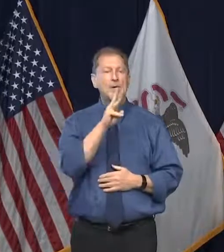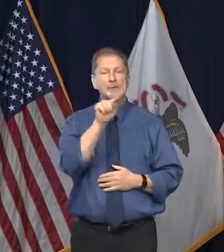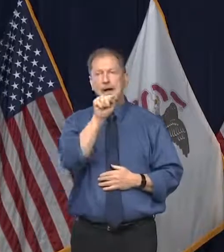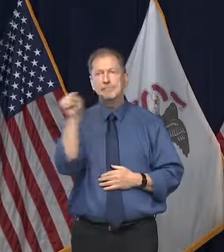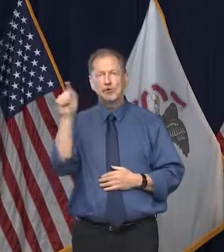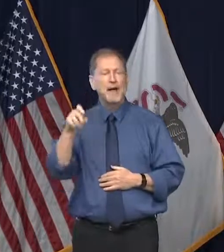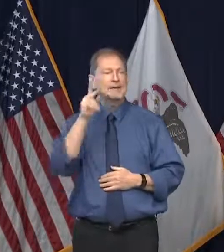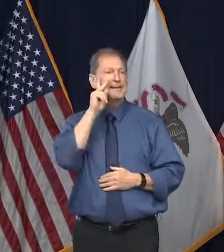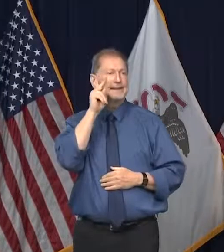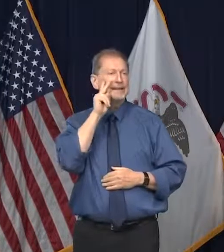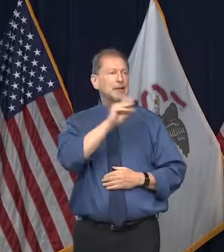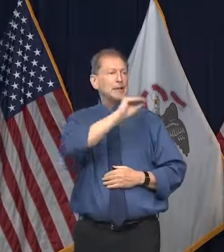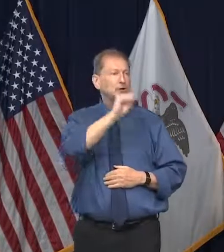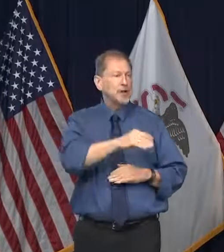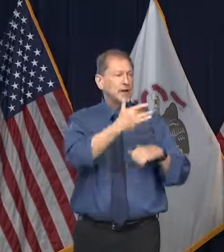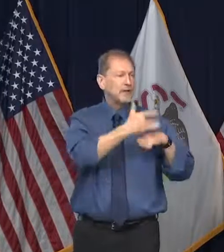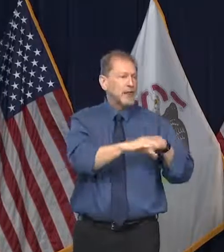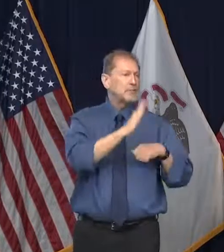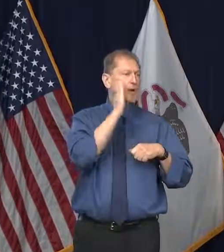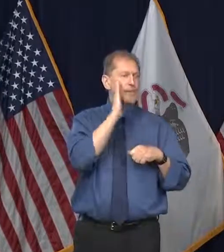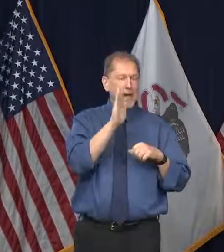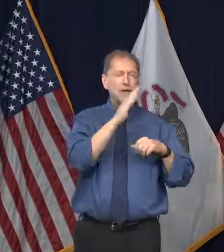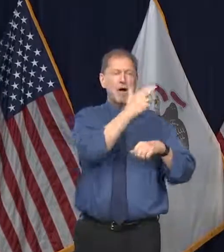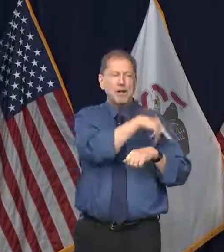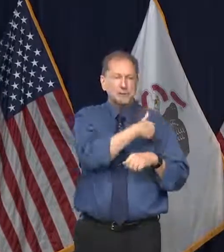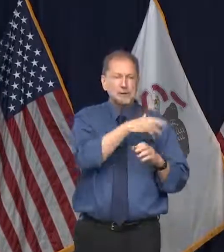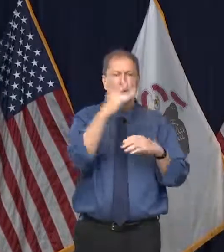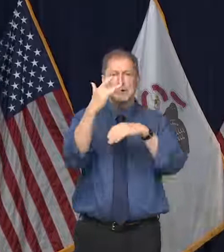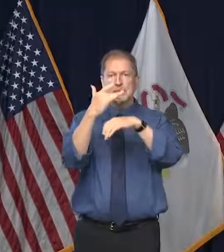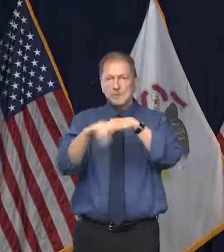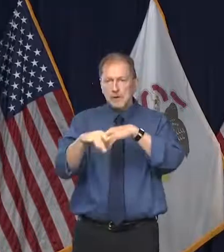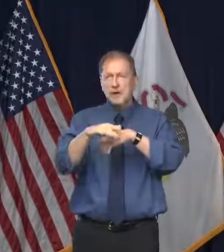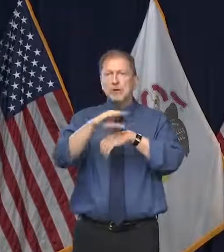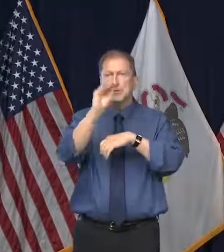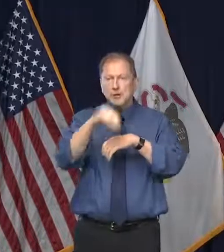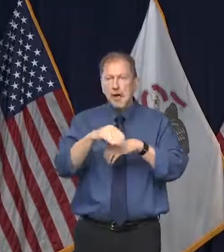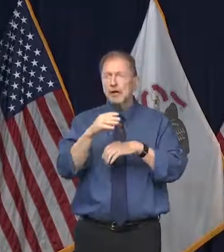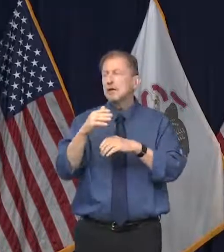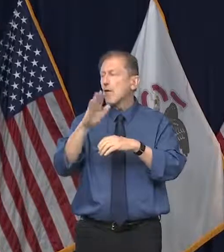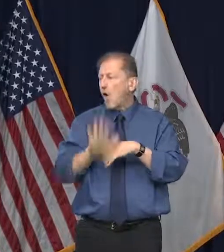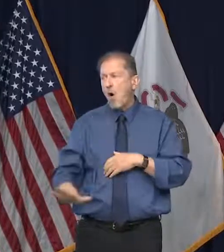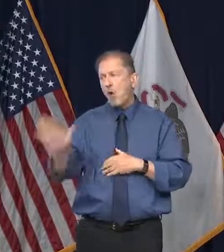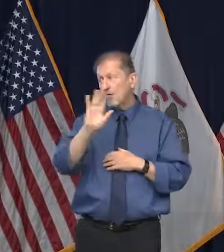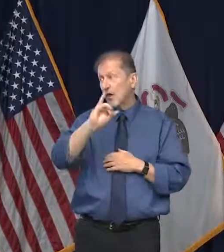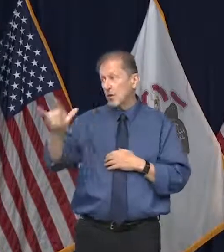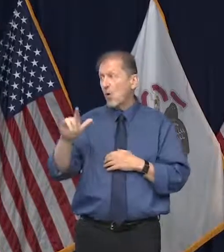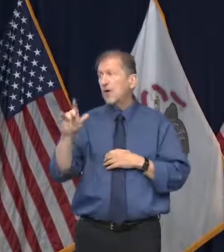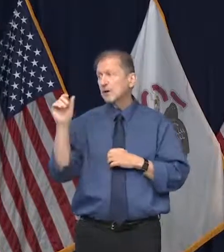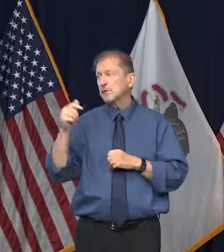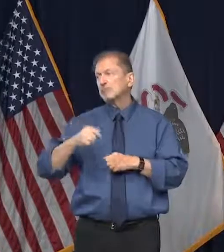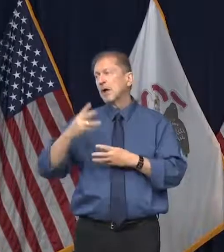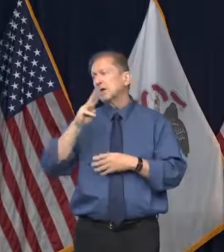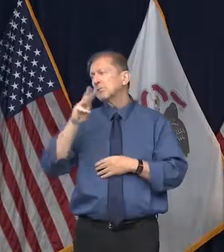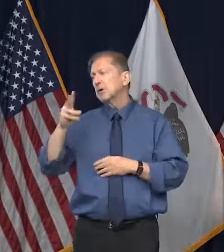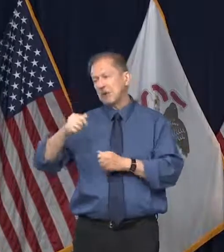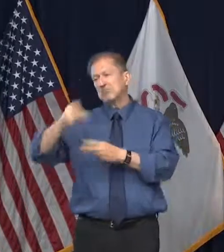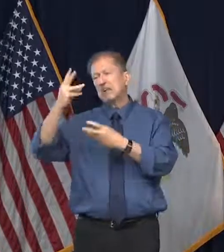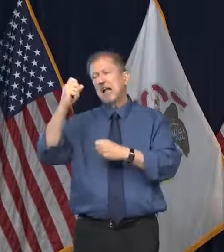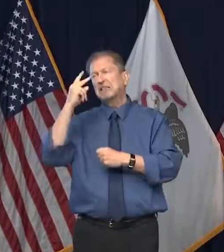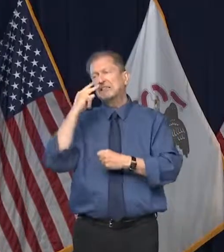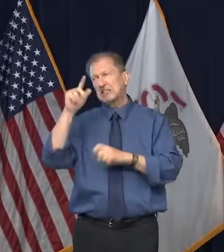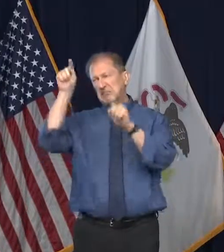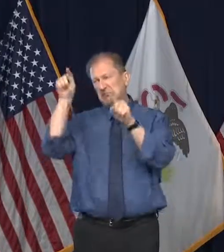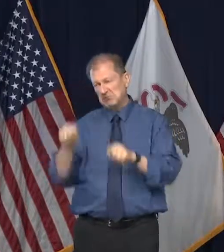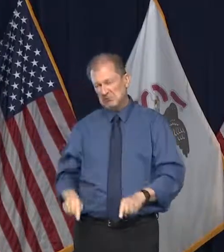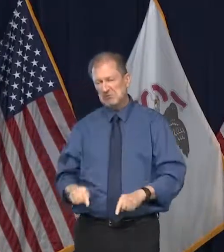is, I think, in every region on the website, hospitalizations, capacity levels. So that's all available to you. Please go to the